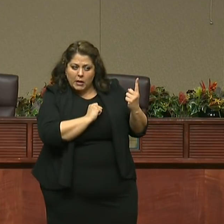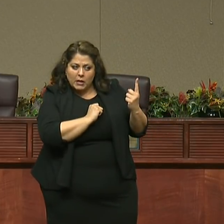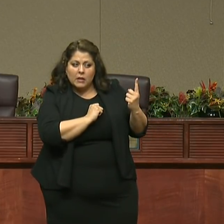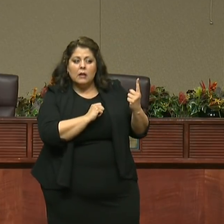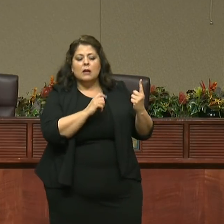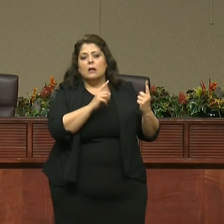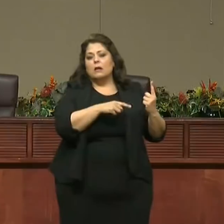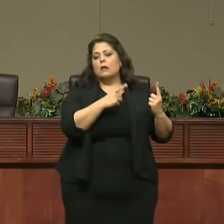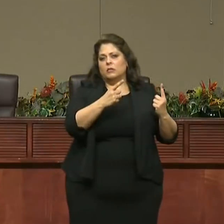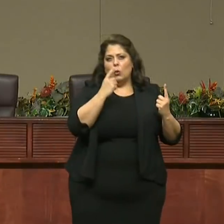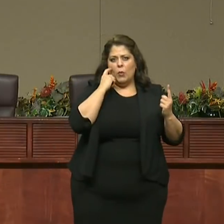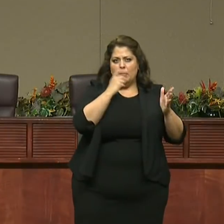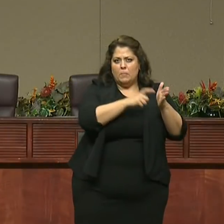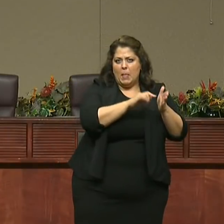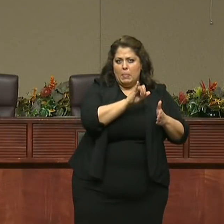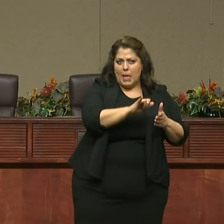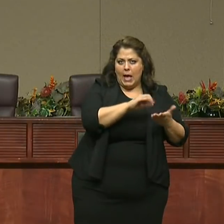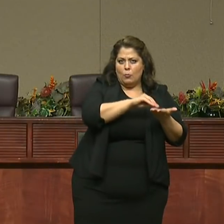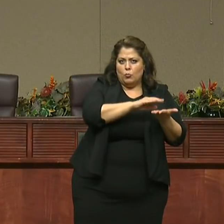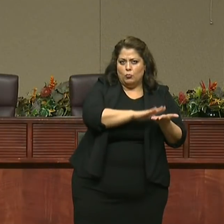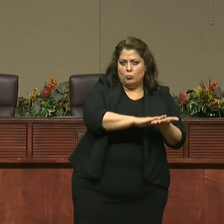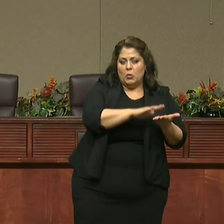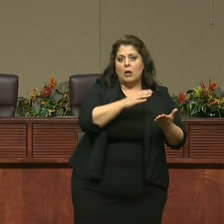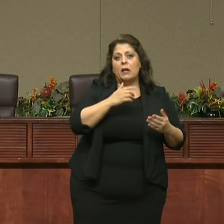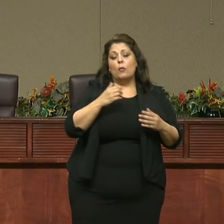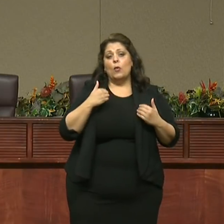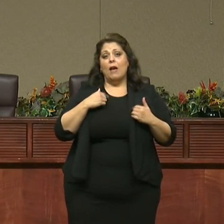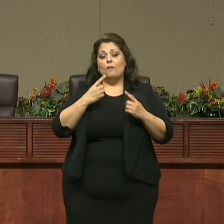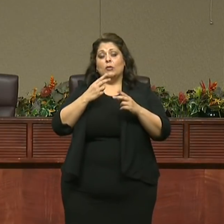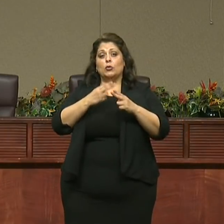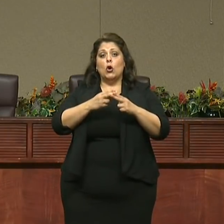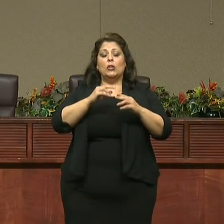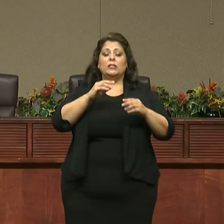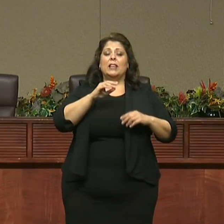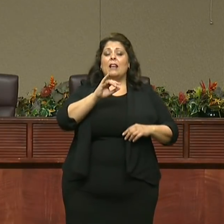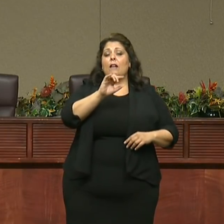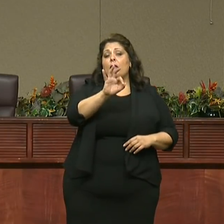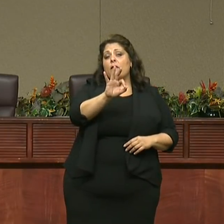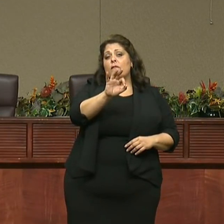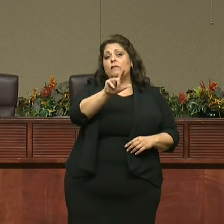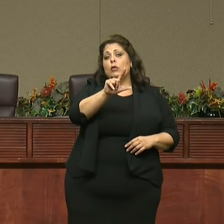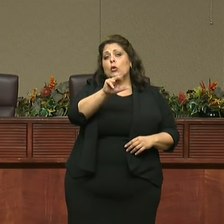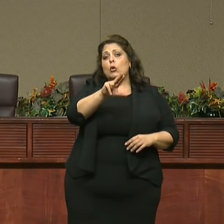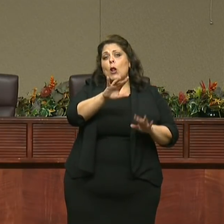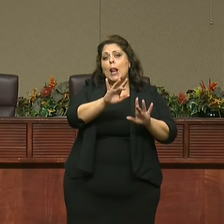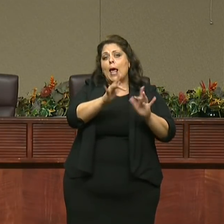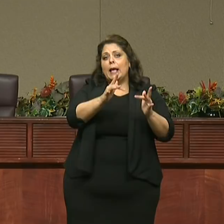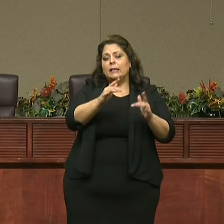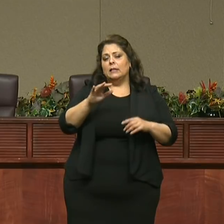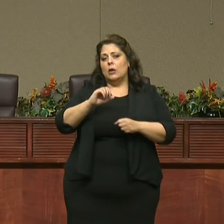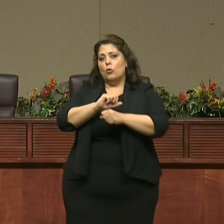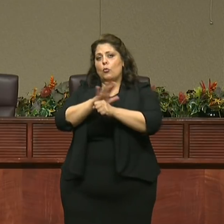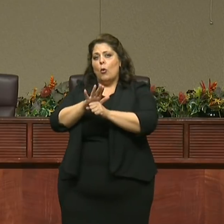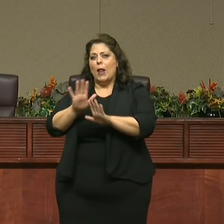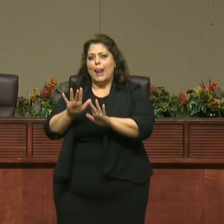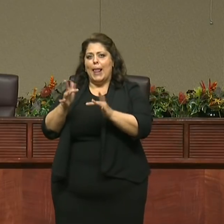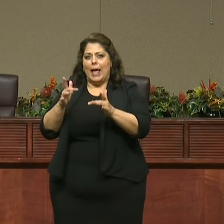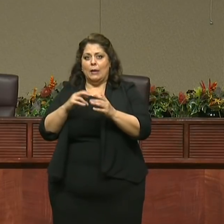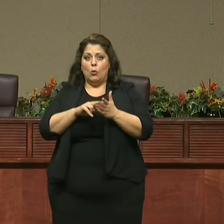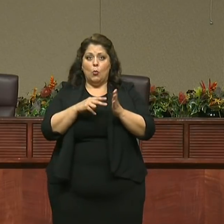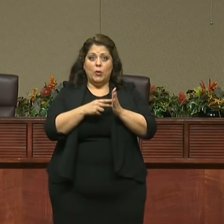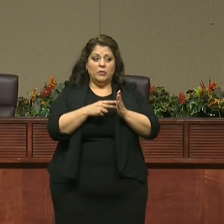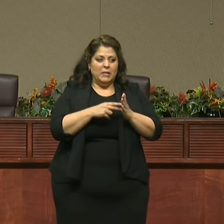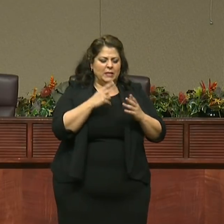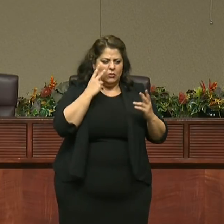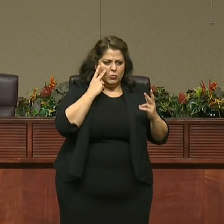also measure what we call influenza-like or COVID-like, meaning a person that is presented with all the symptoms at